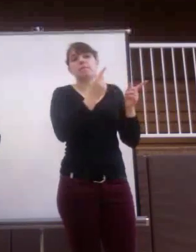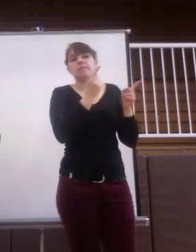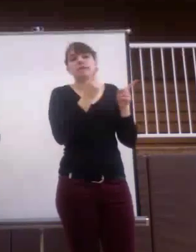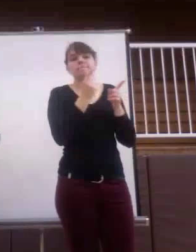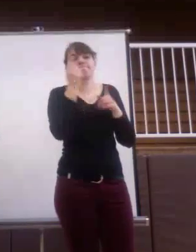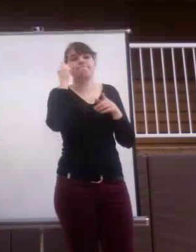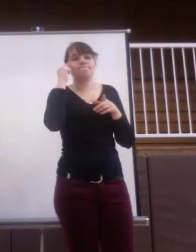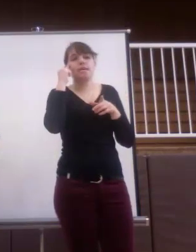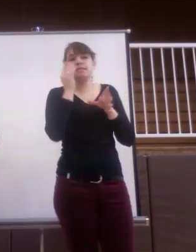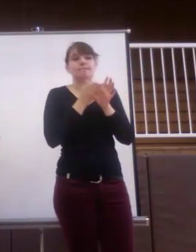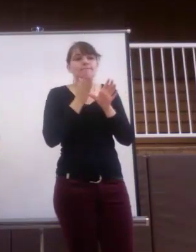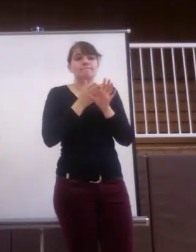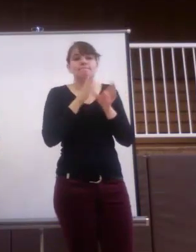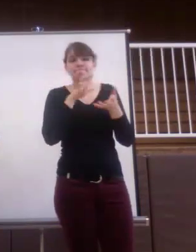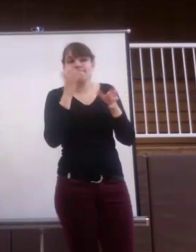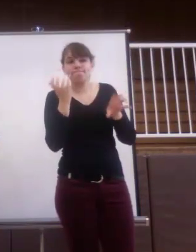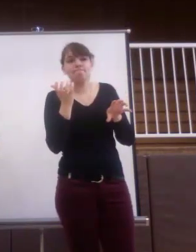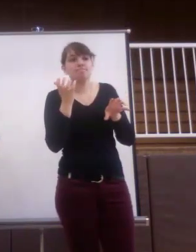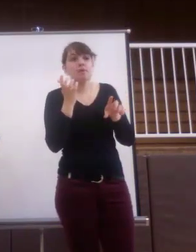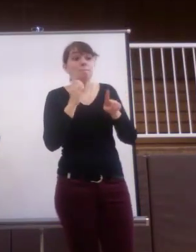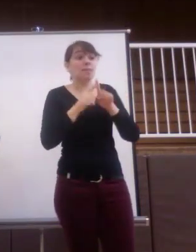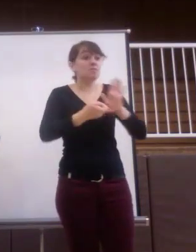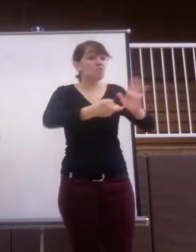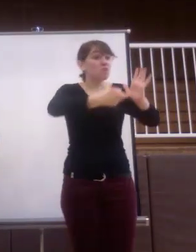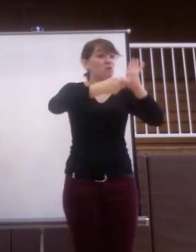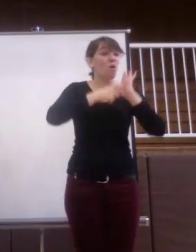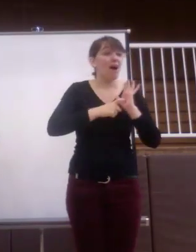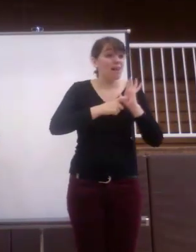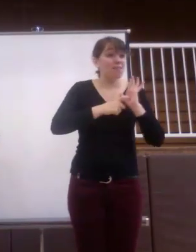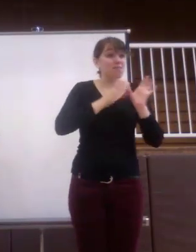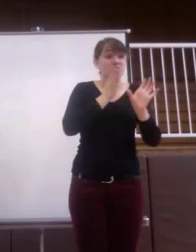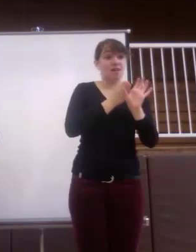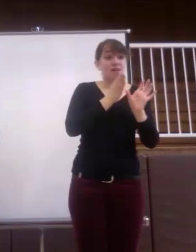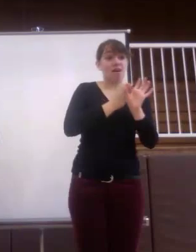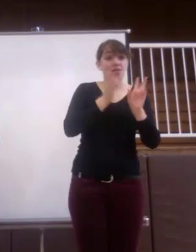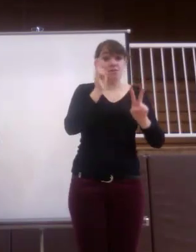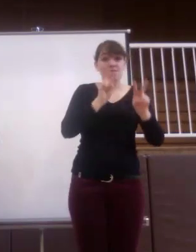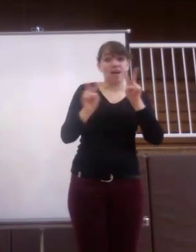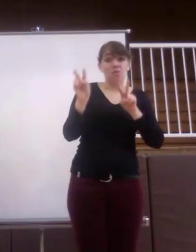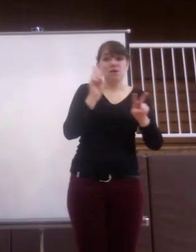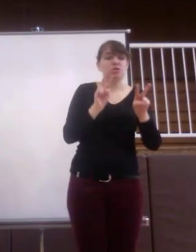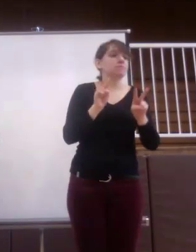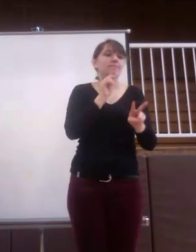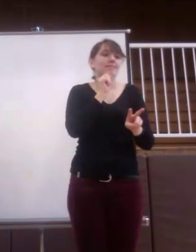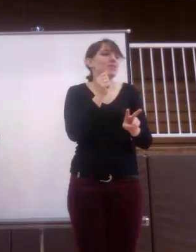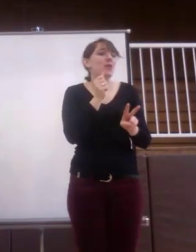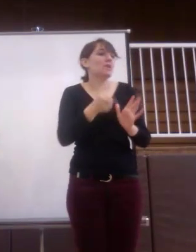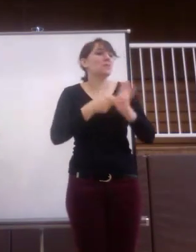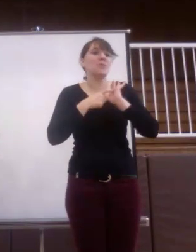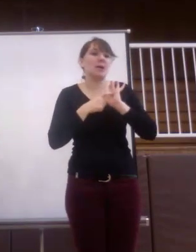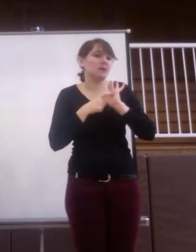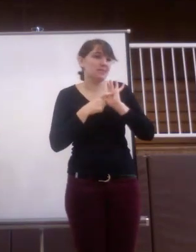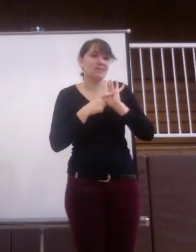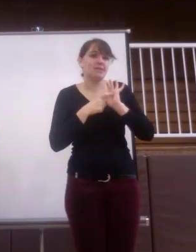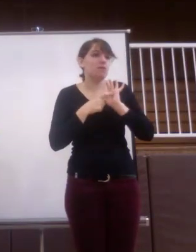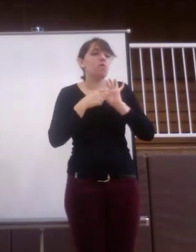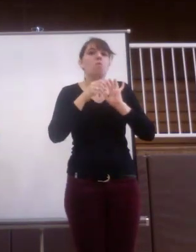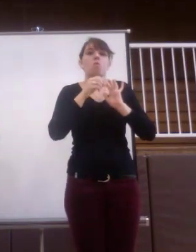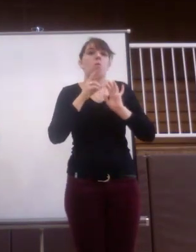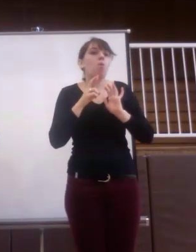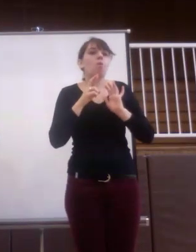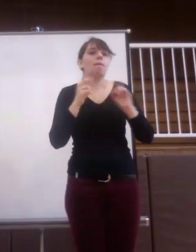But there is no mandatory provision to make sure there is a psychiatric evaluation or hospice or